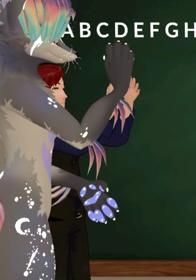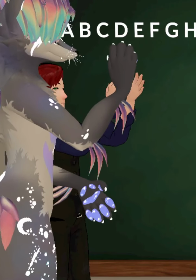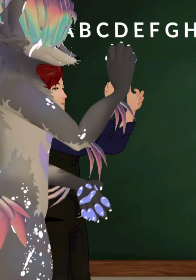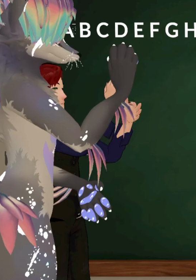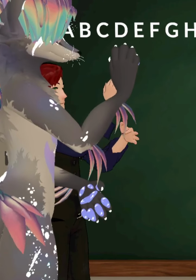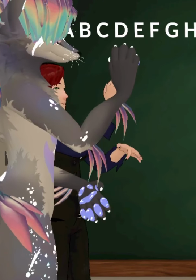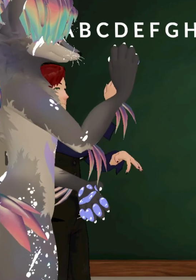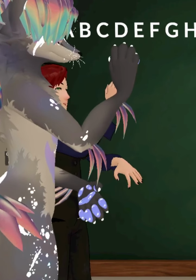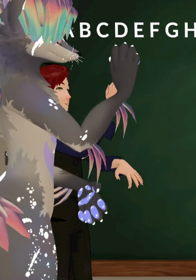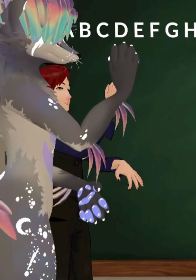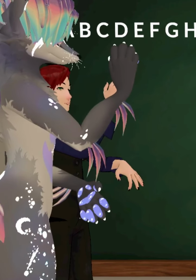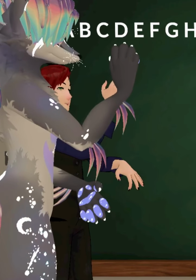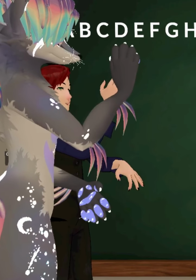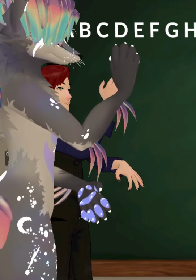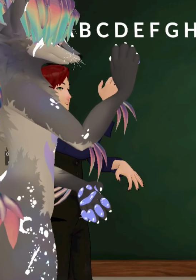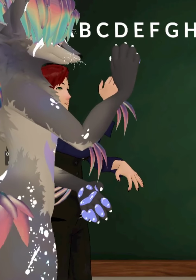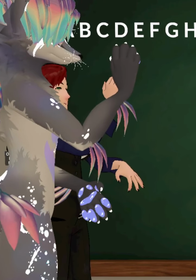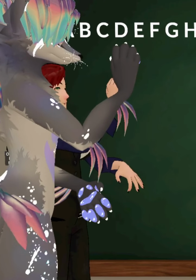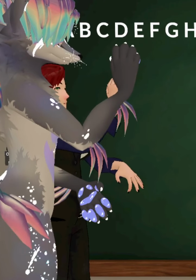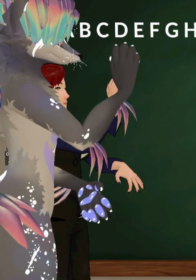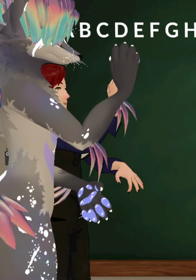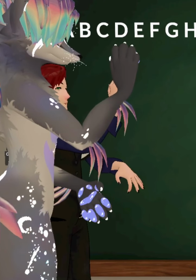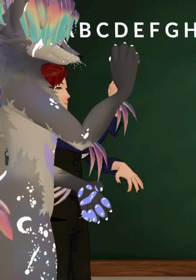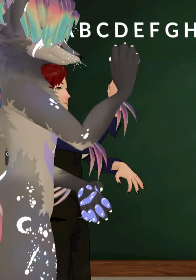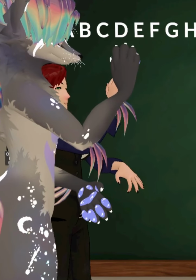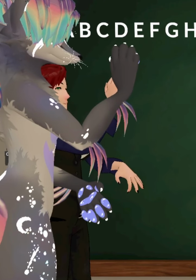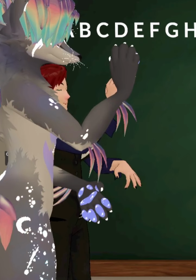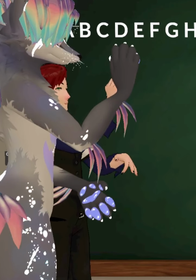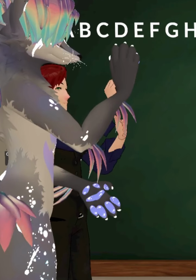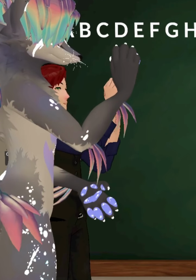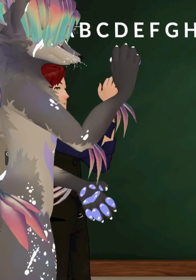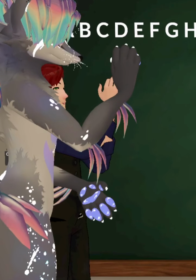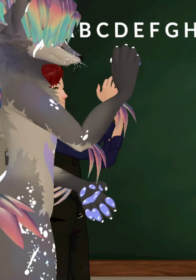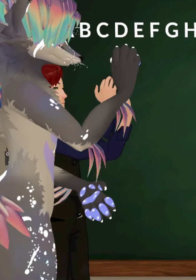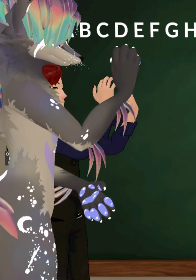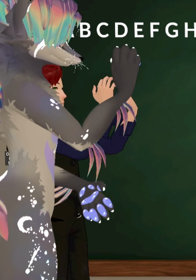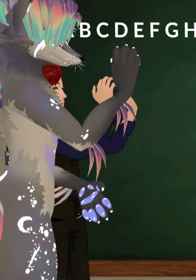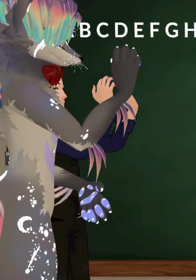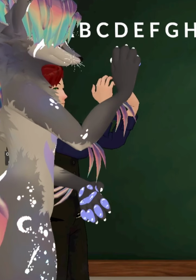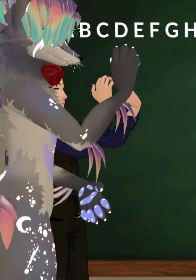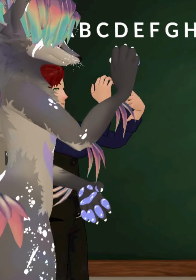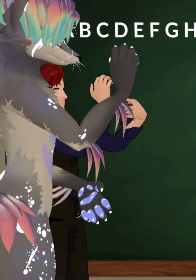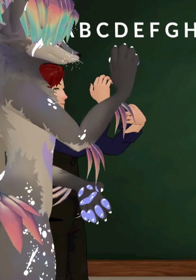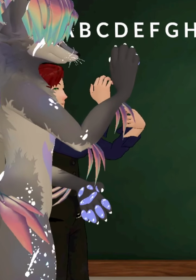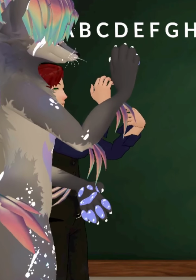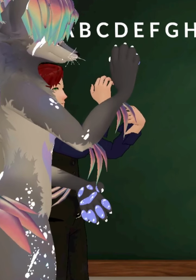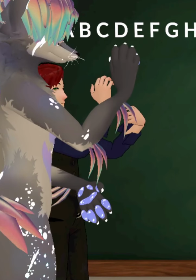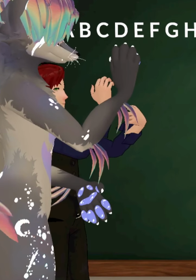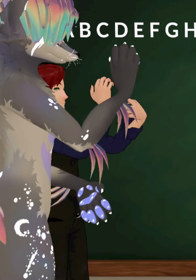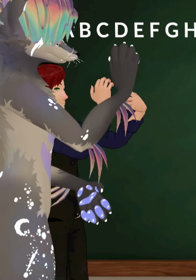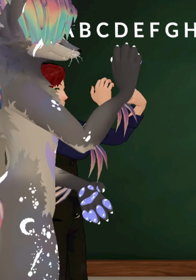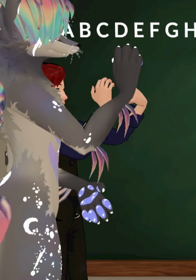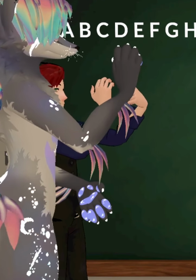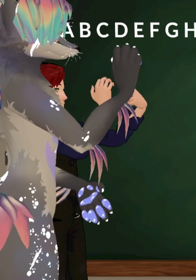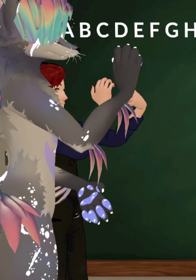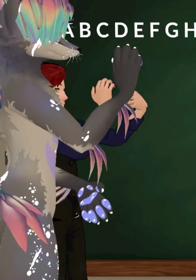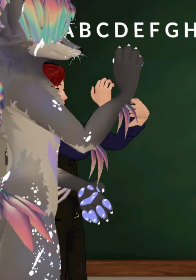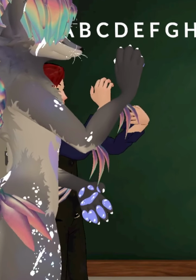their hand shape just automatically goes into it. You're going to kind of make a C hand. It needs to be turned. It makes the shape of a C right here.